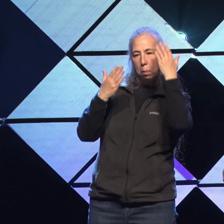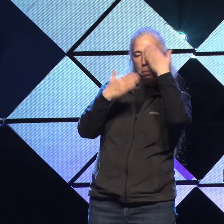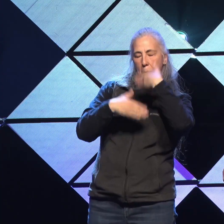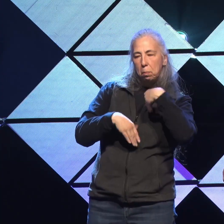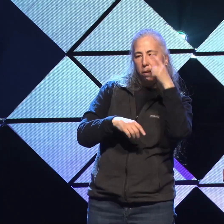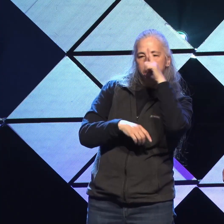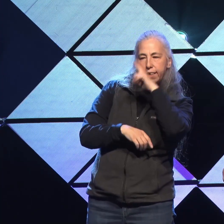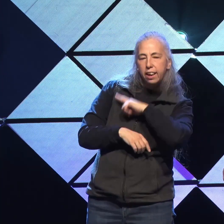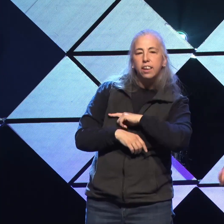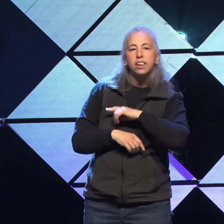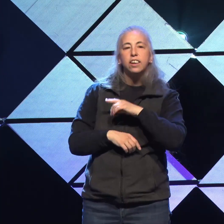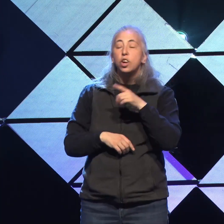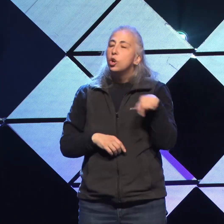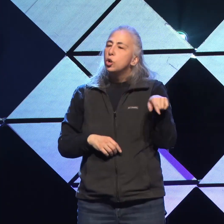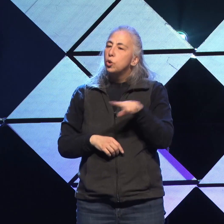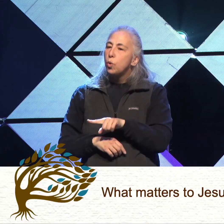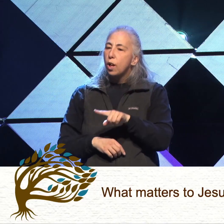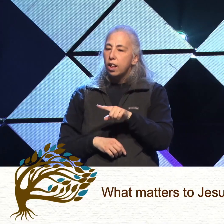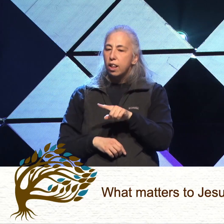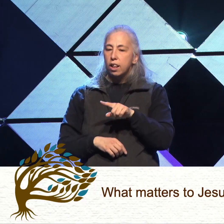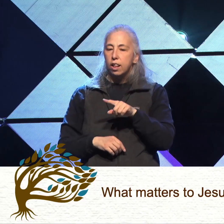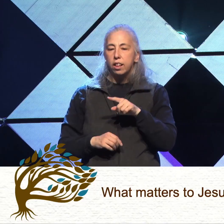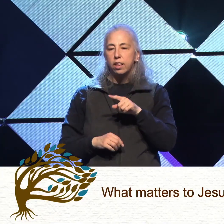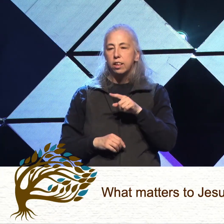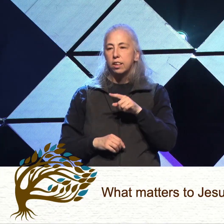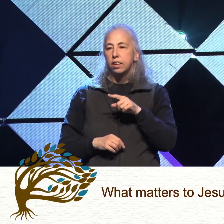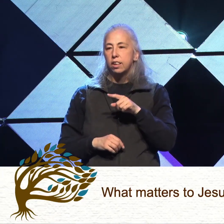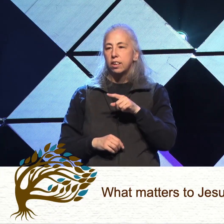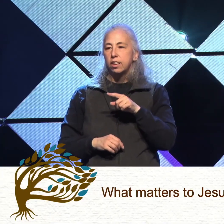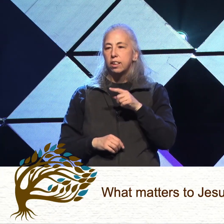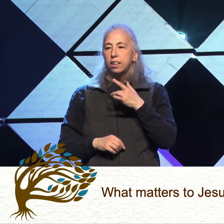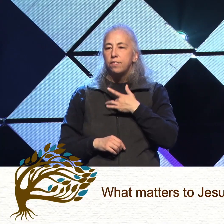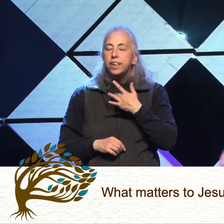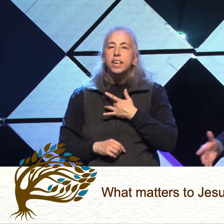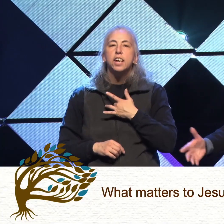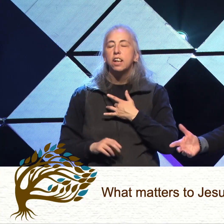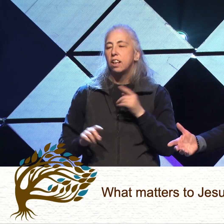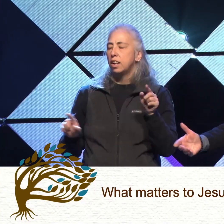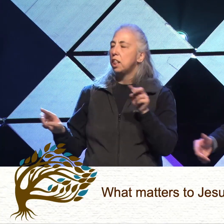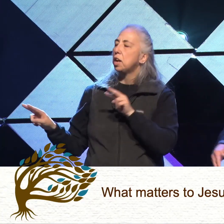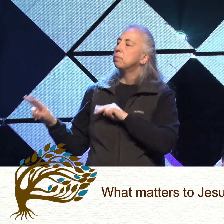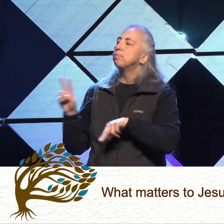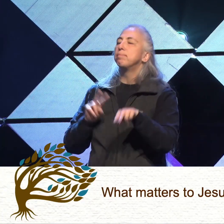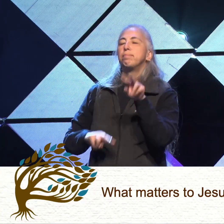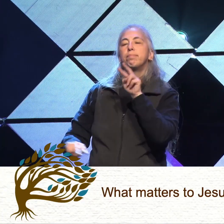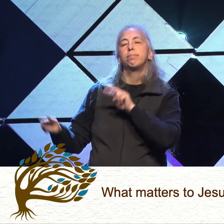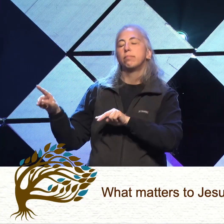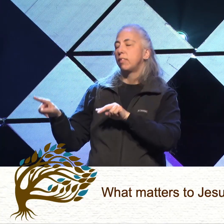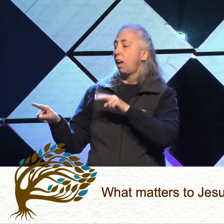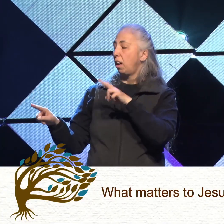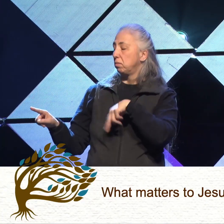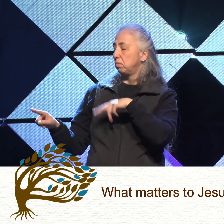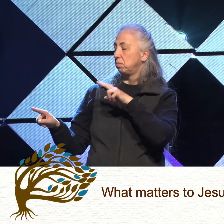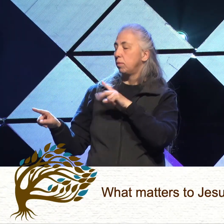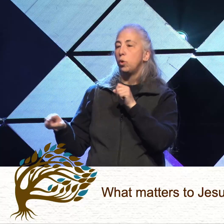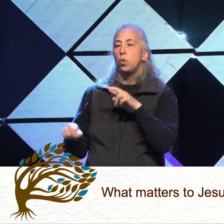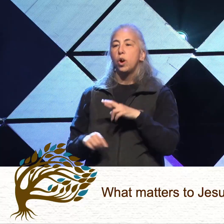Your real life, do you ever find yourself passing judgment on someone or get a little joy out of being critical,